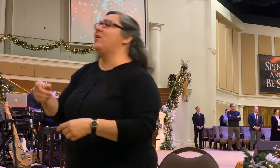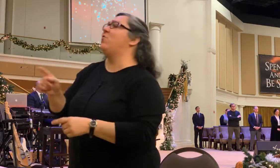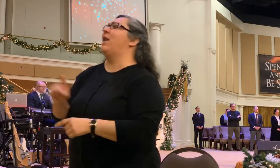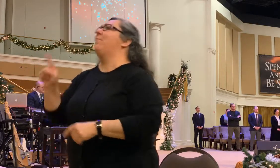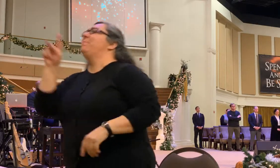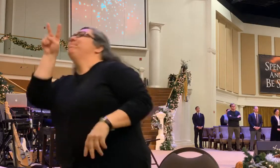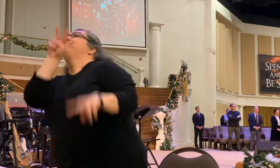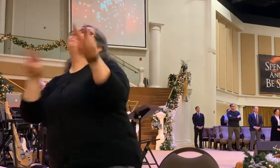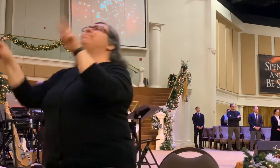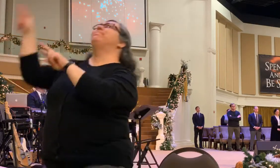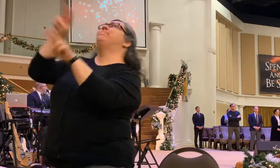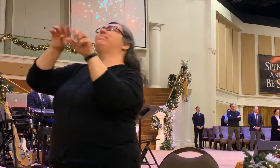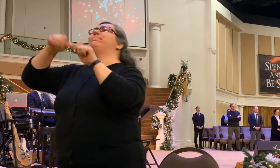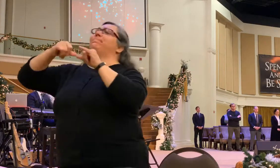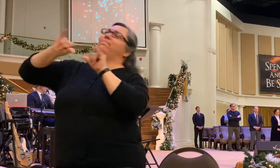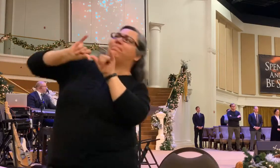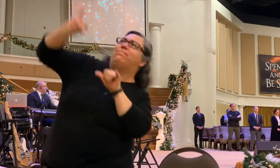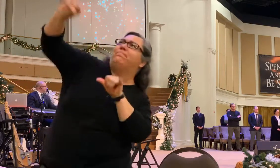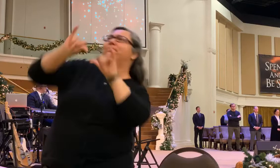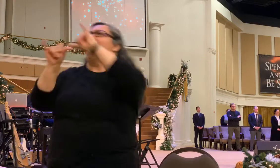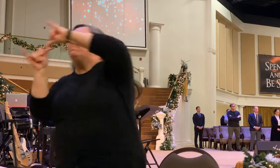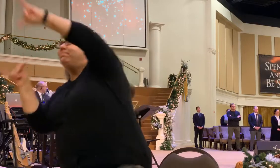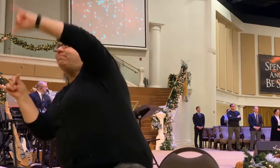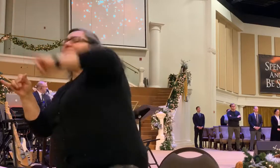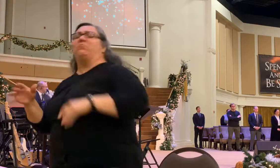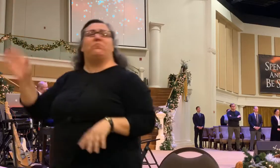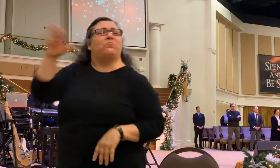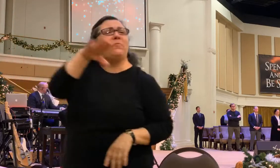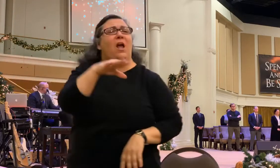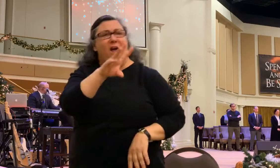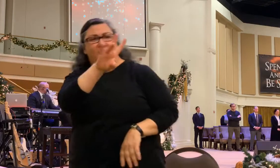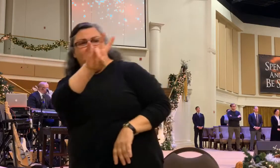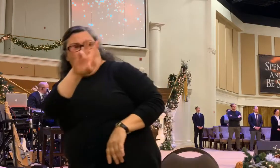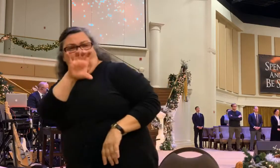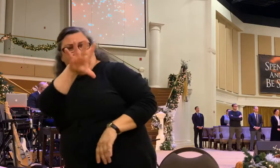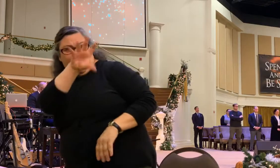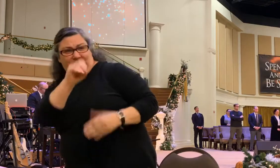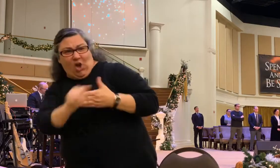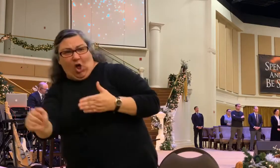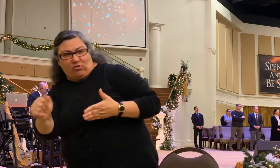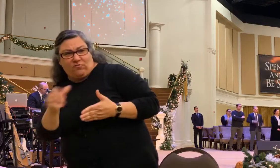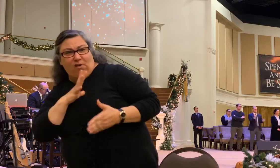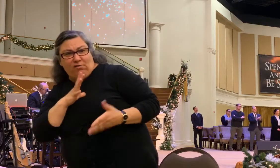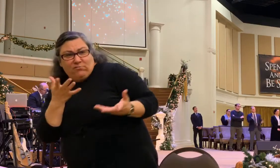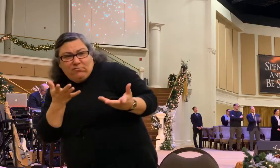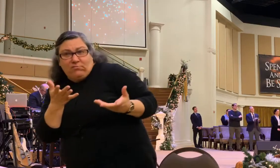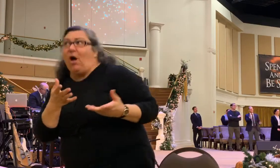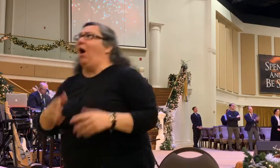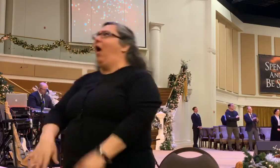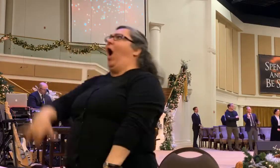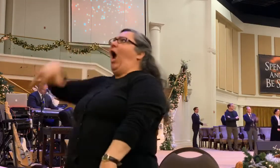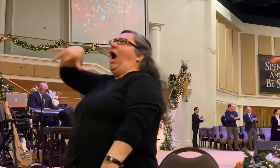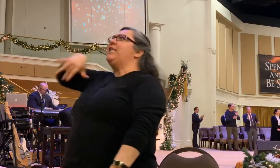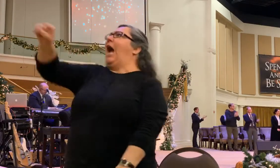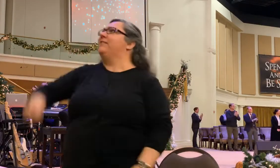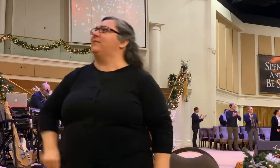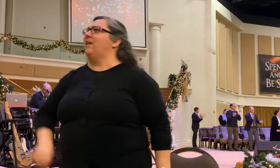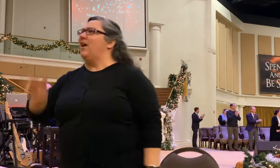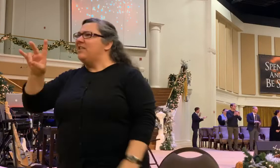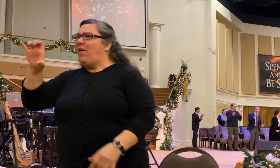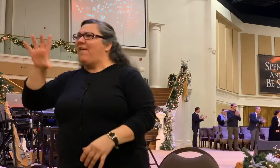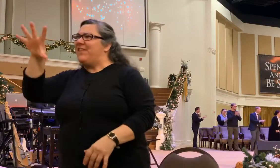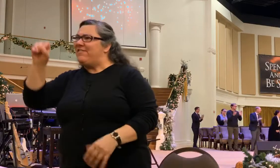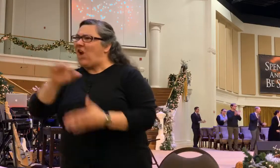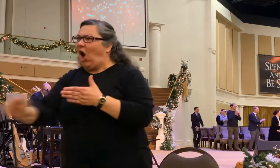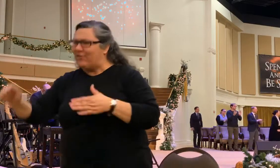couple measurements. He came downstairs. He says, how does $750 sound? I said, praise God, buddy. You got the job.